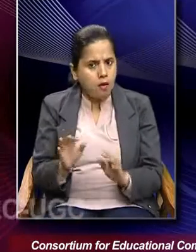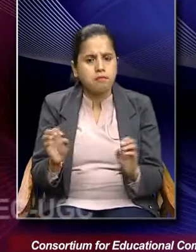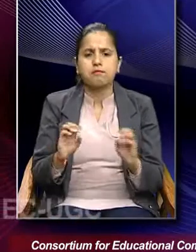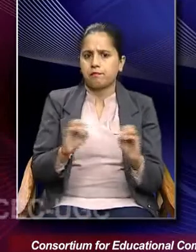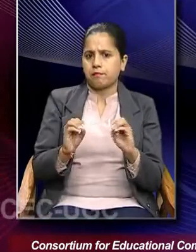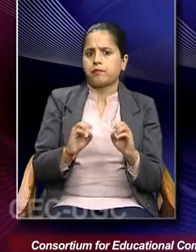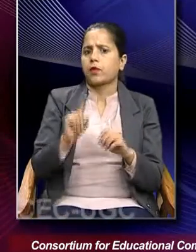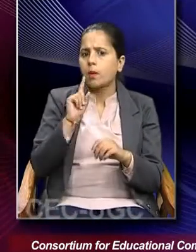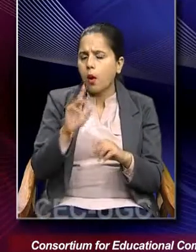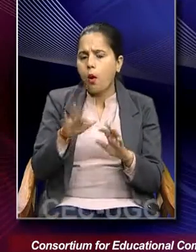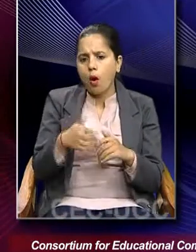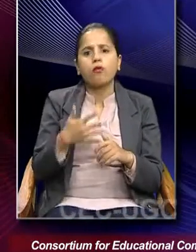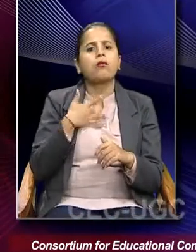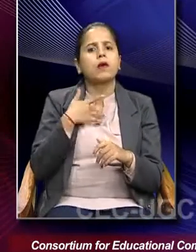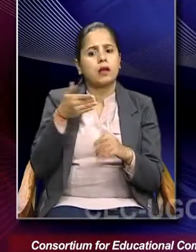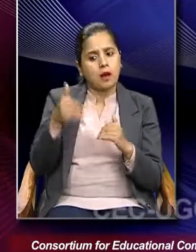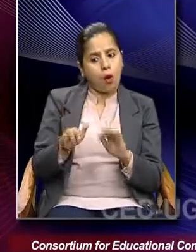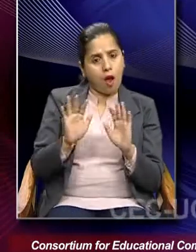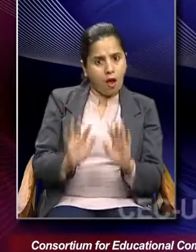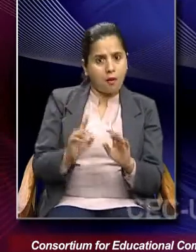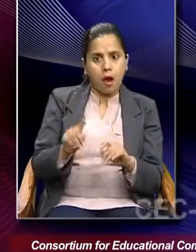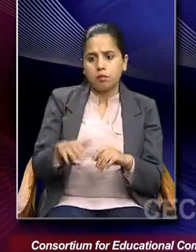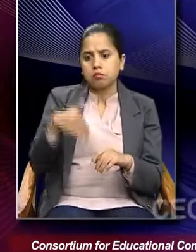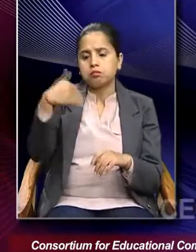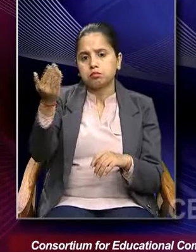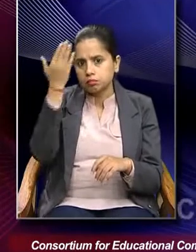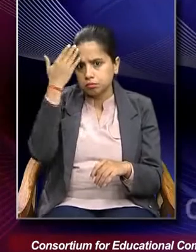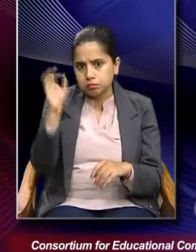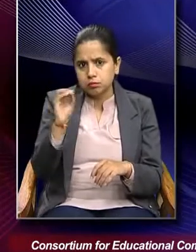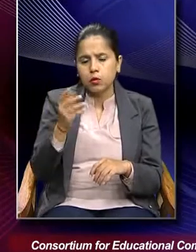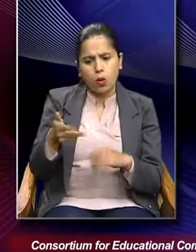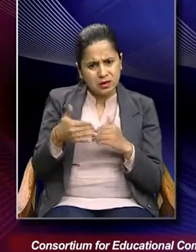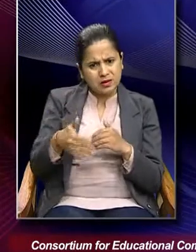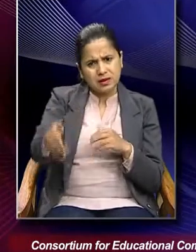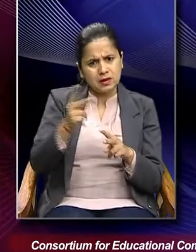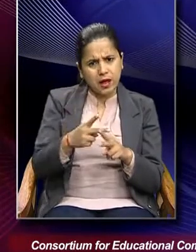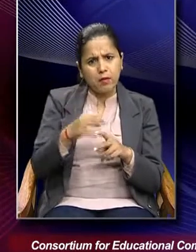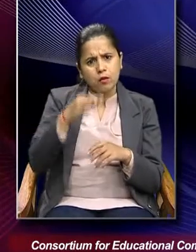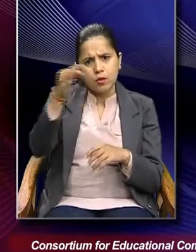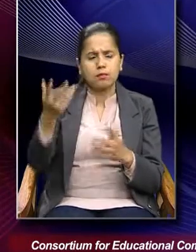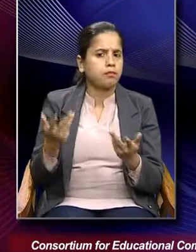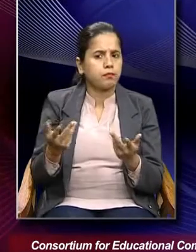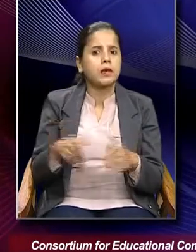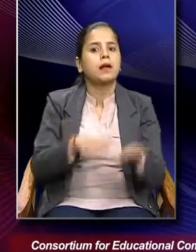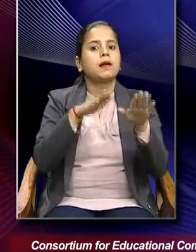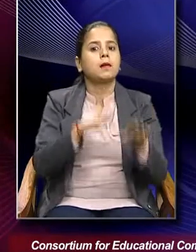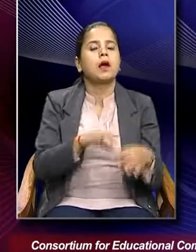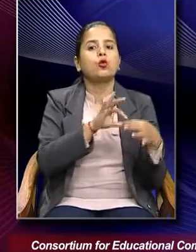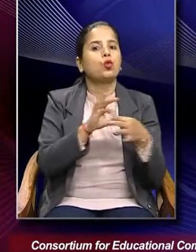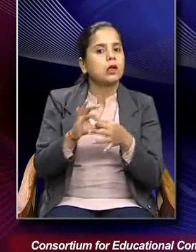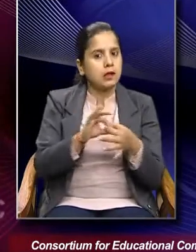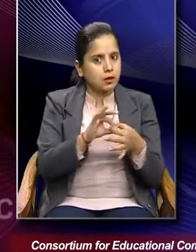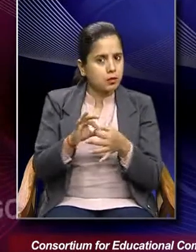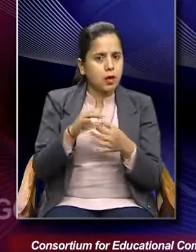or something that is present today that is not going to continue in future. So dependency relationship